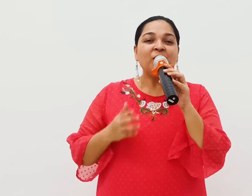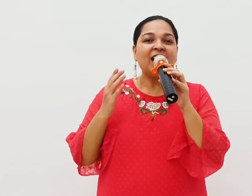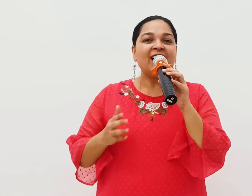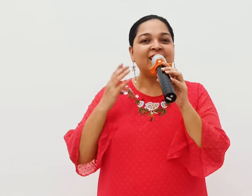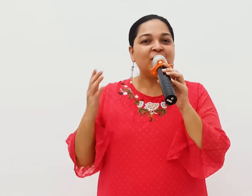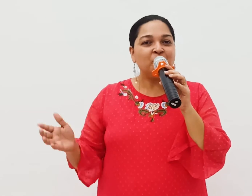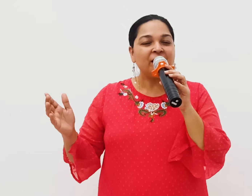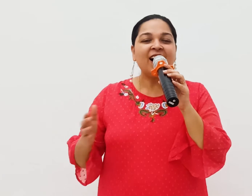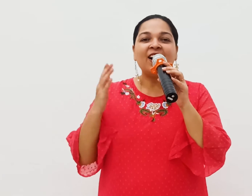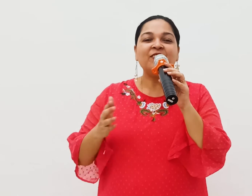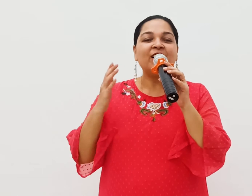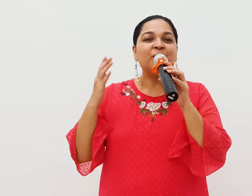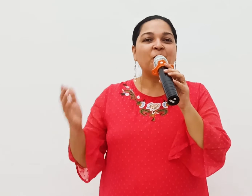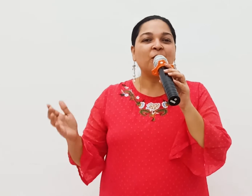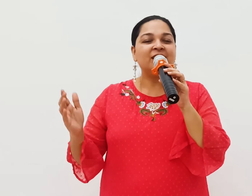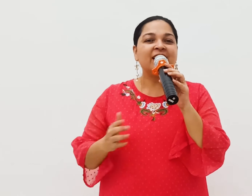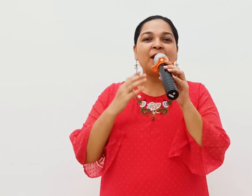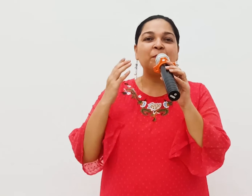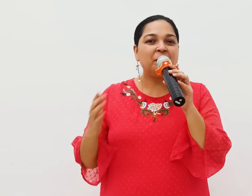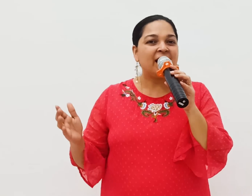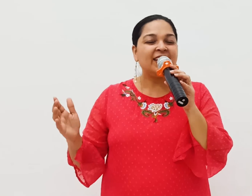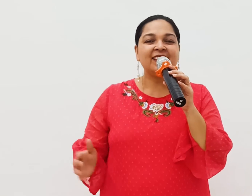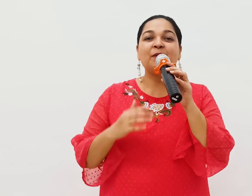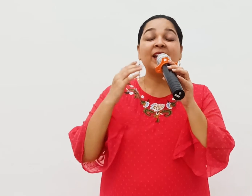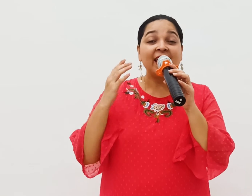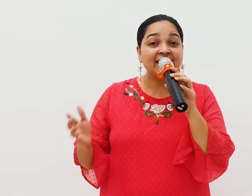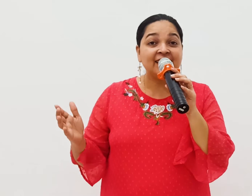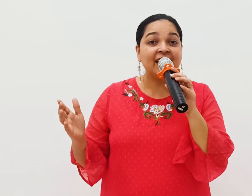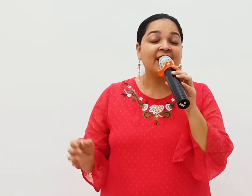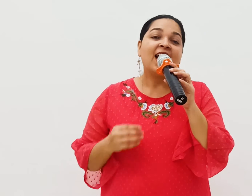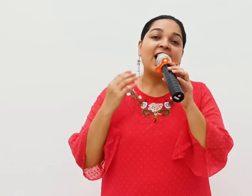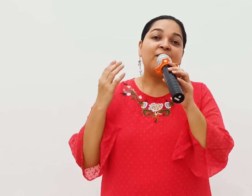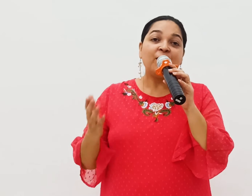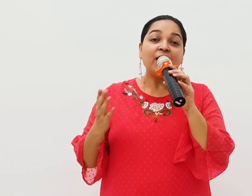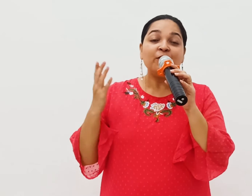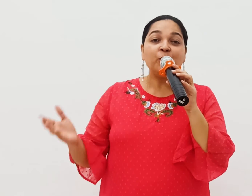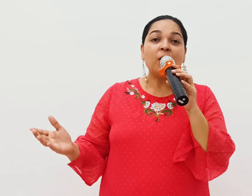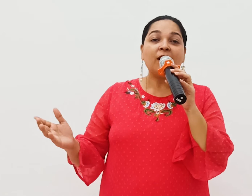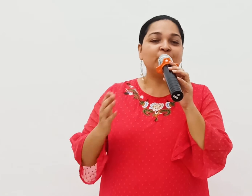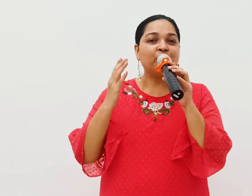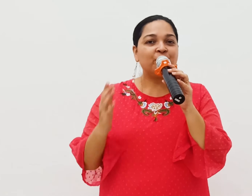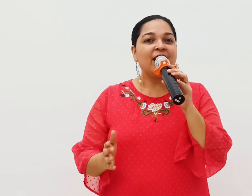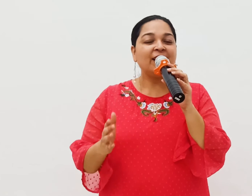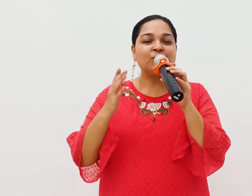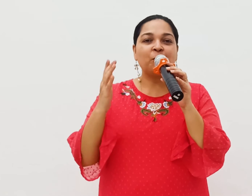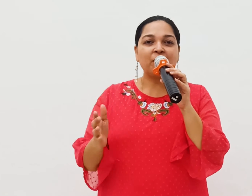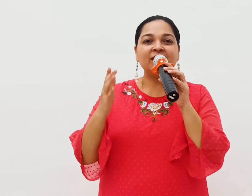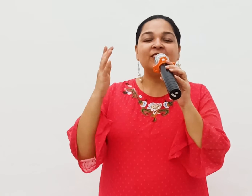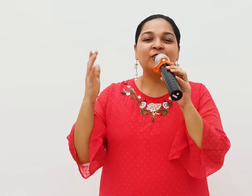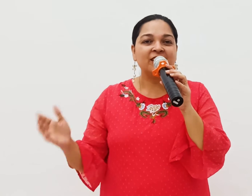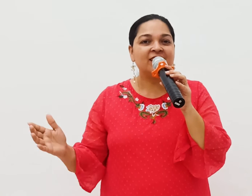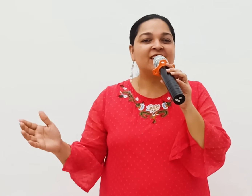Praise the Lord, hallelujah. How are you all? See, I am blessed, I am excellent. And wherever you are with your friends,